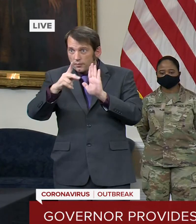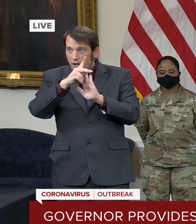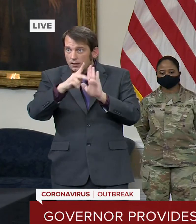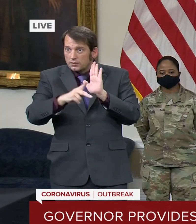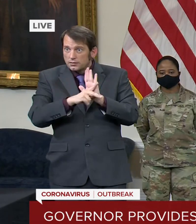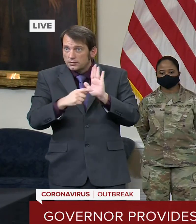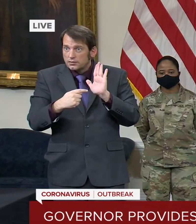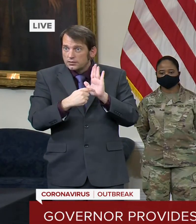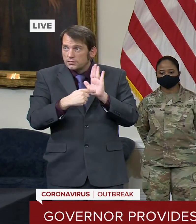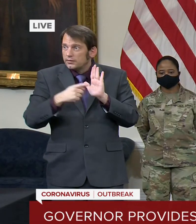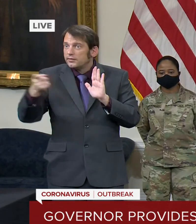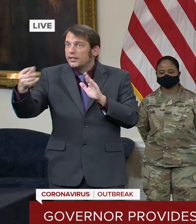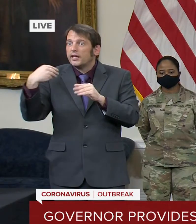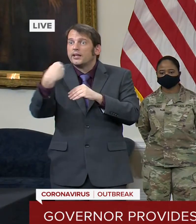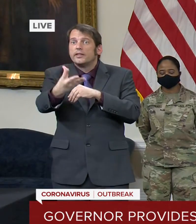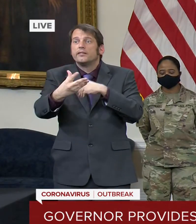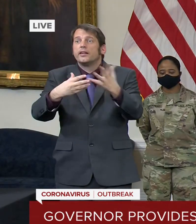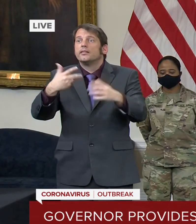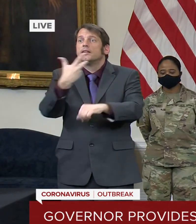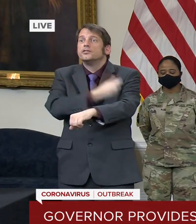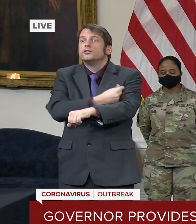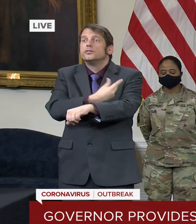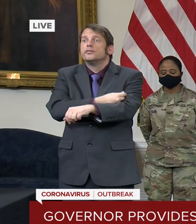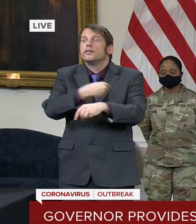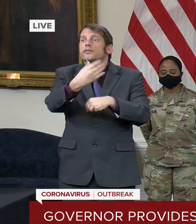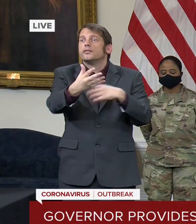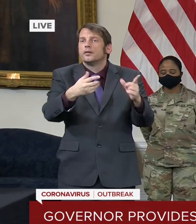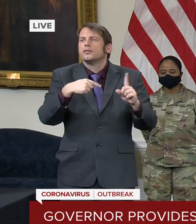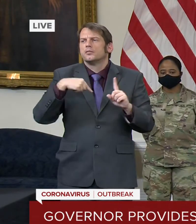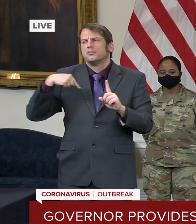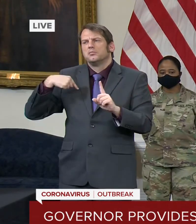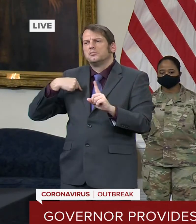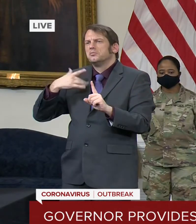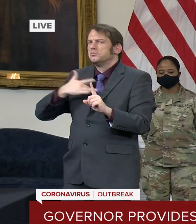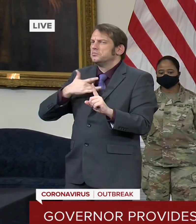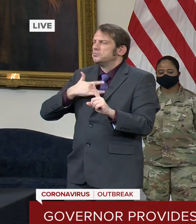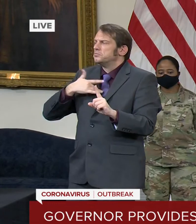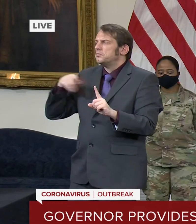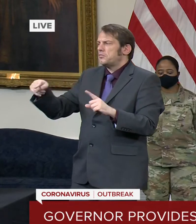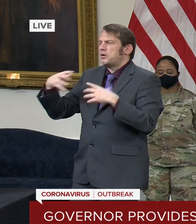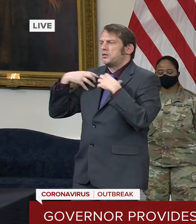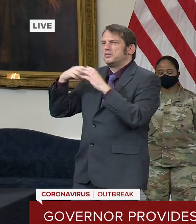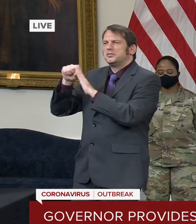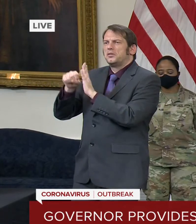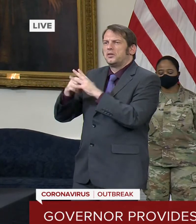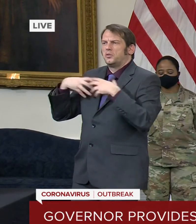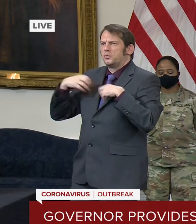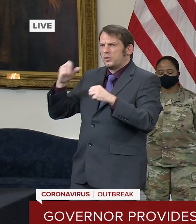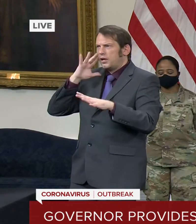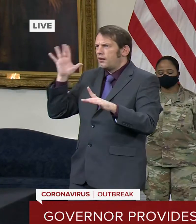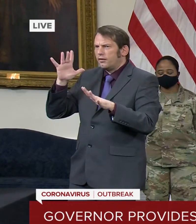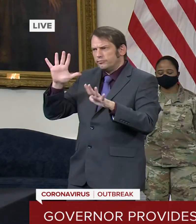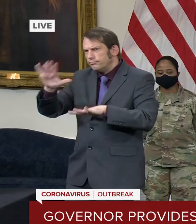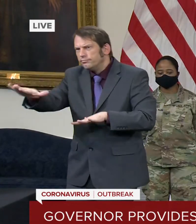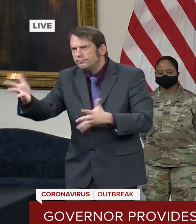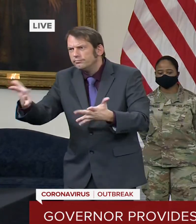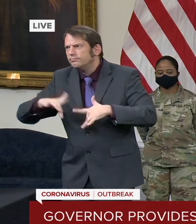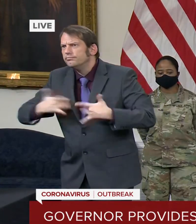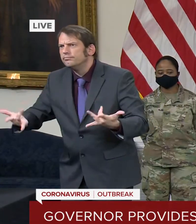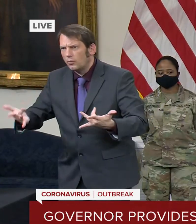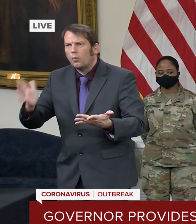to, I'm sure the state health department will take action against them. But they are trying their best to expand. They are going out and